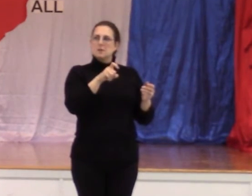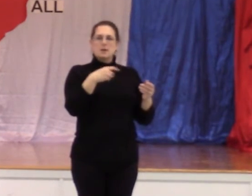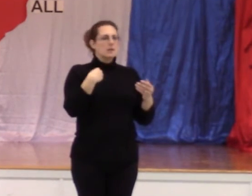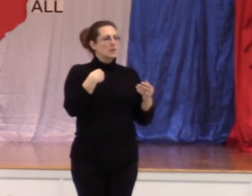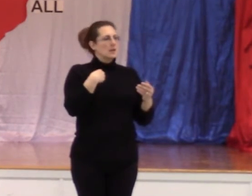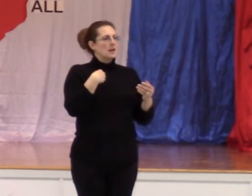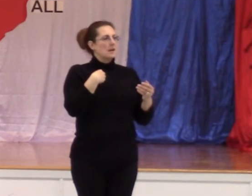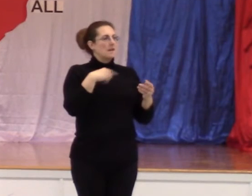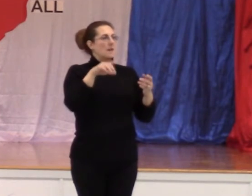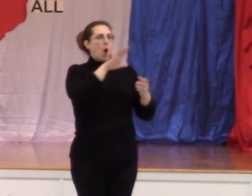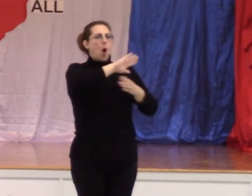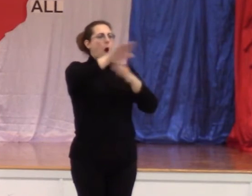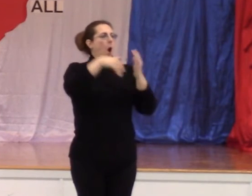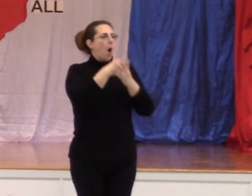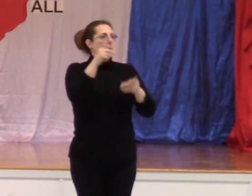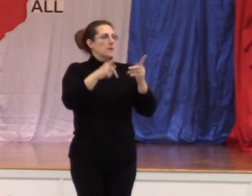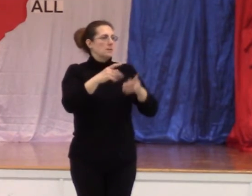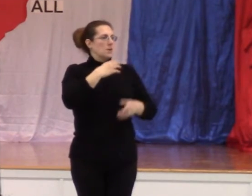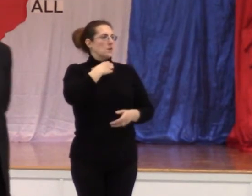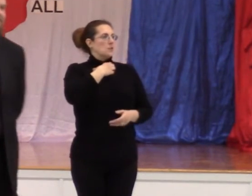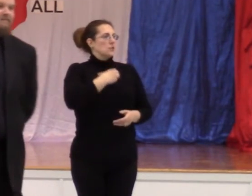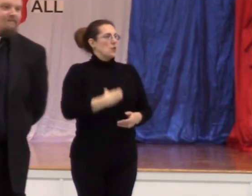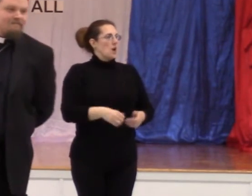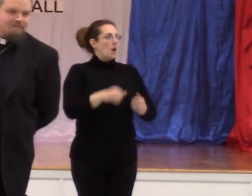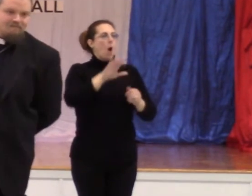while they all starve together.